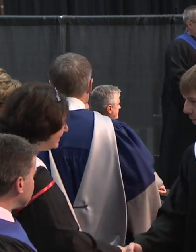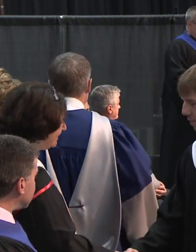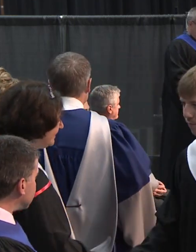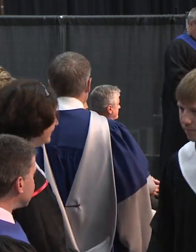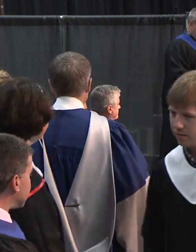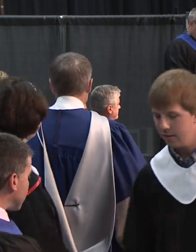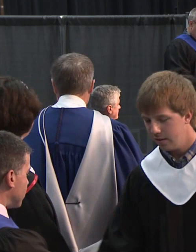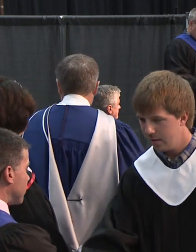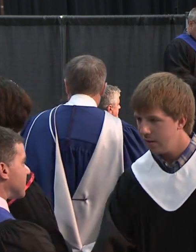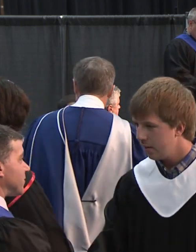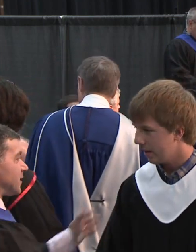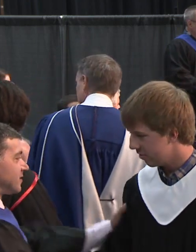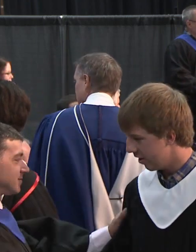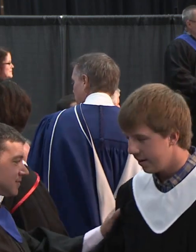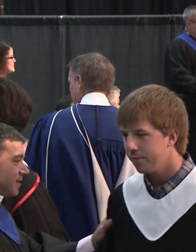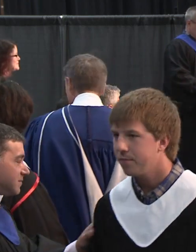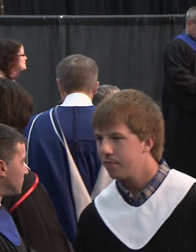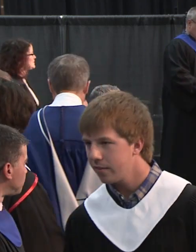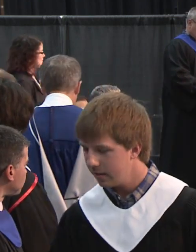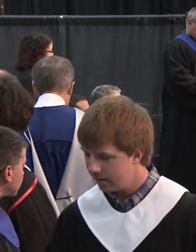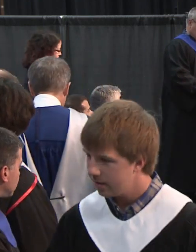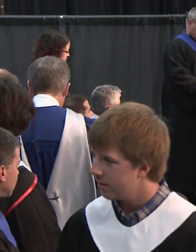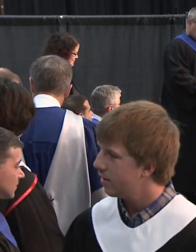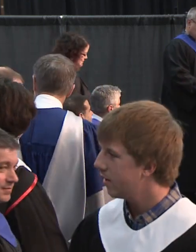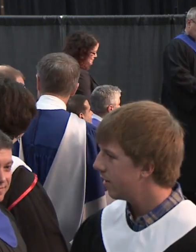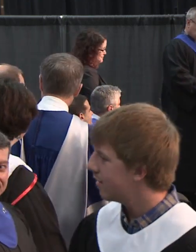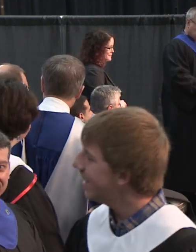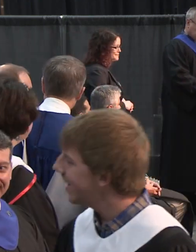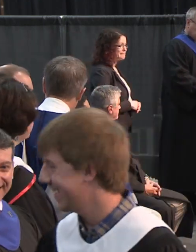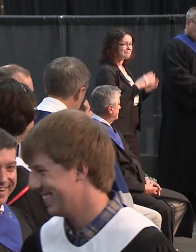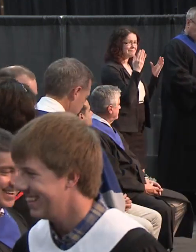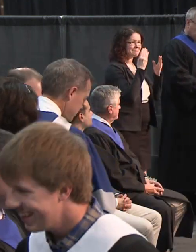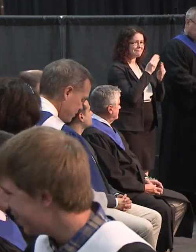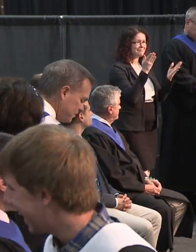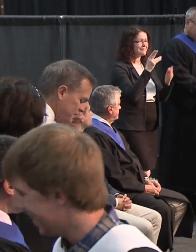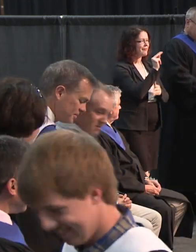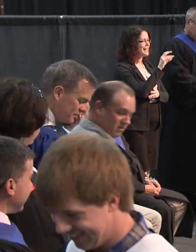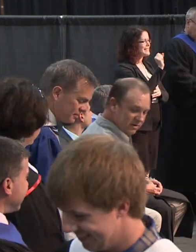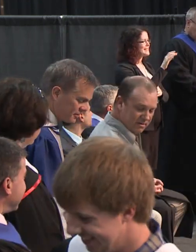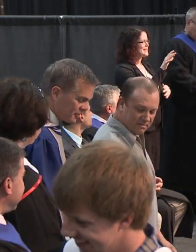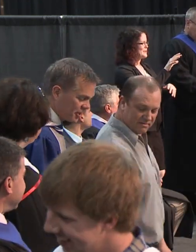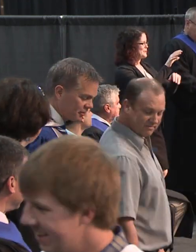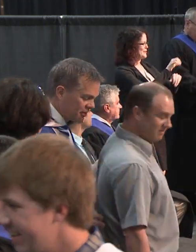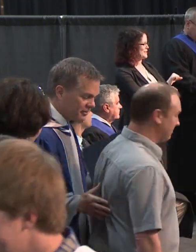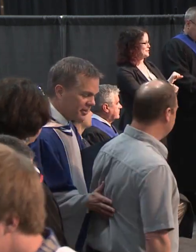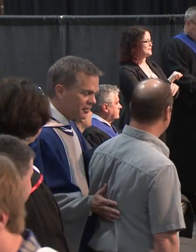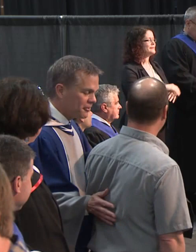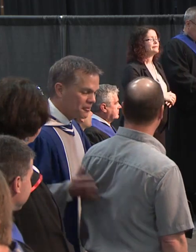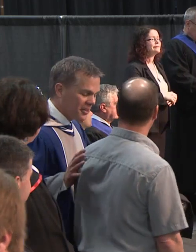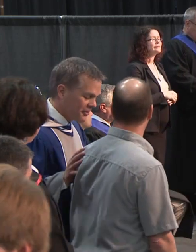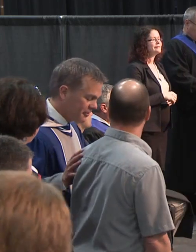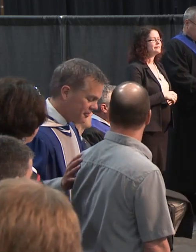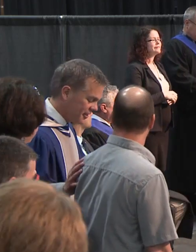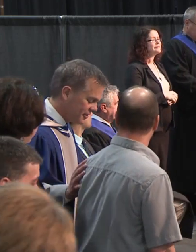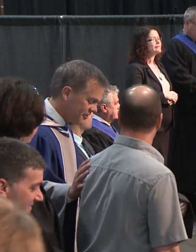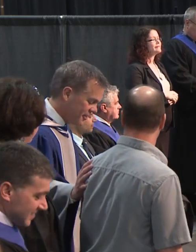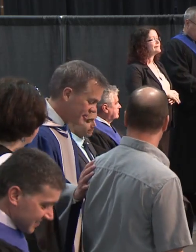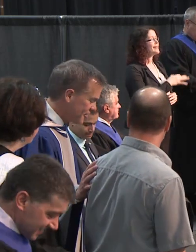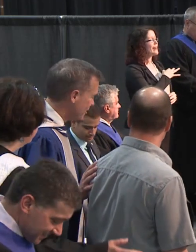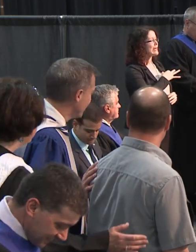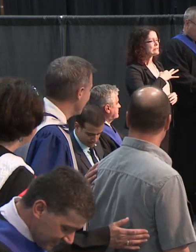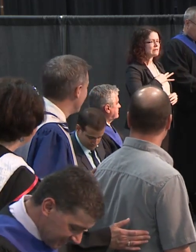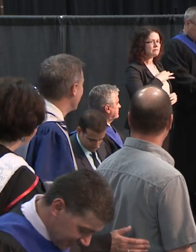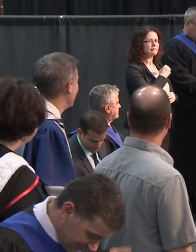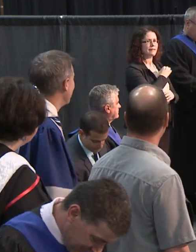Ladies and gentlemen, it is a tradition in Nova Scotia Community College that when a faculty or staff person has a